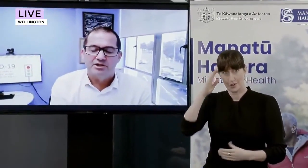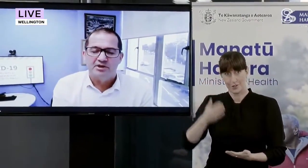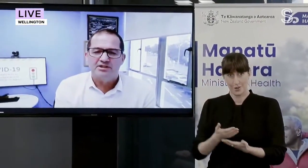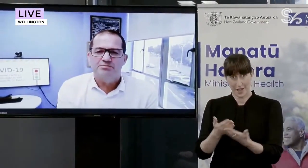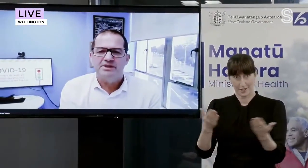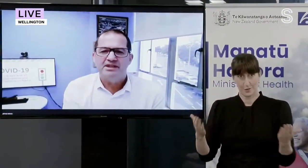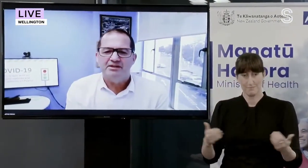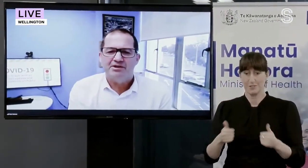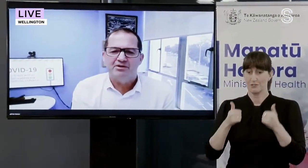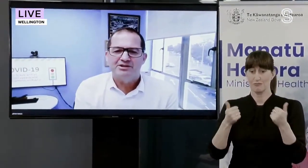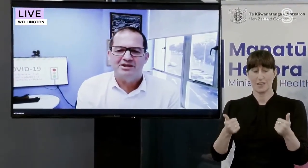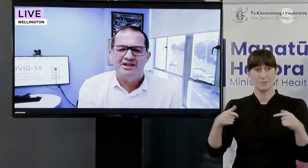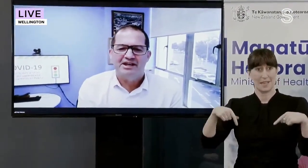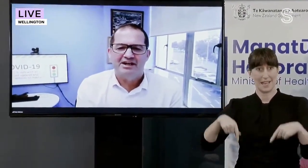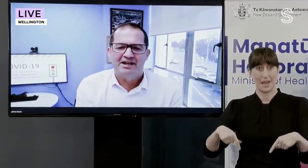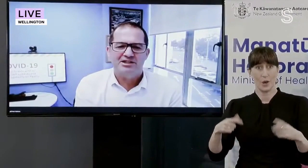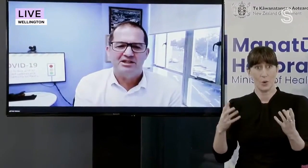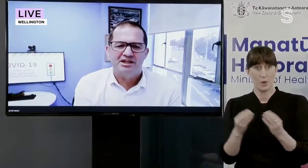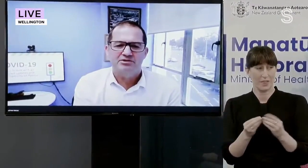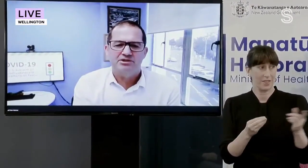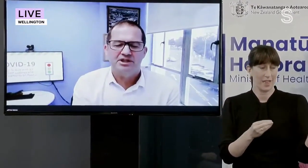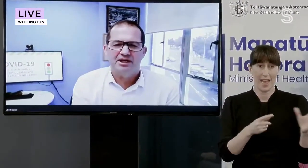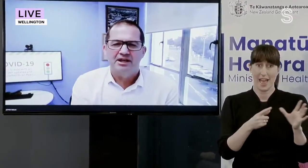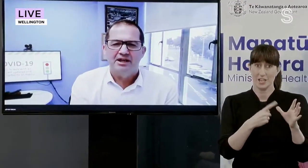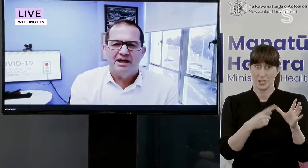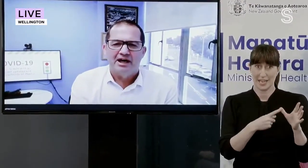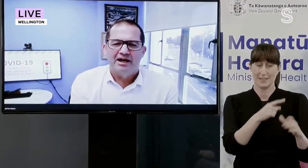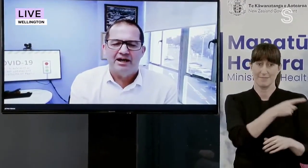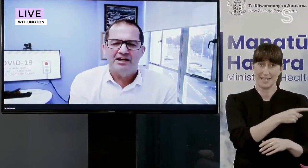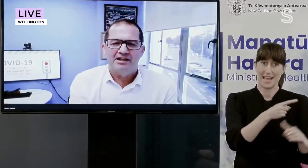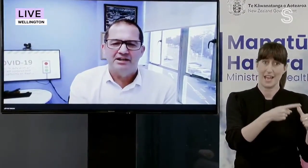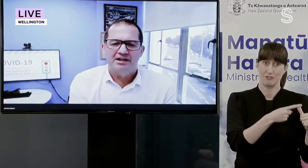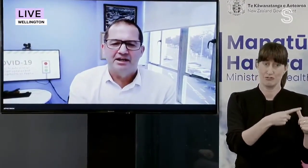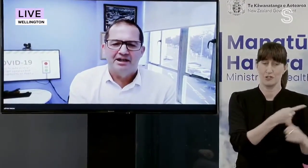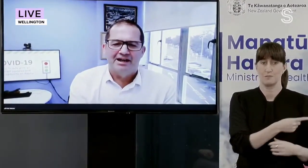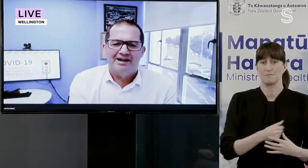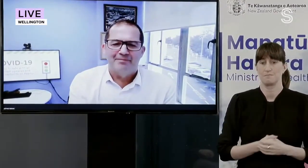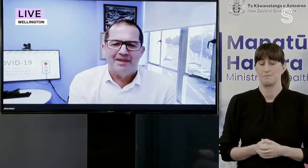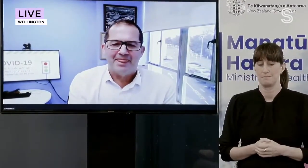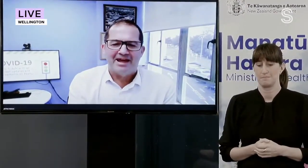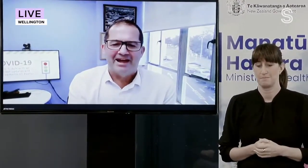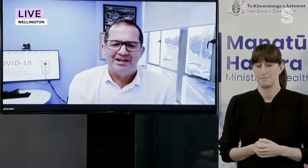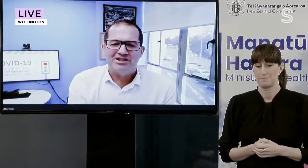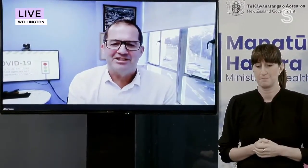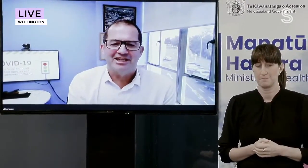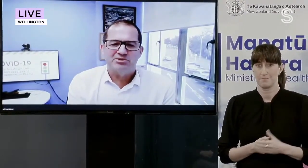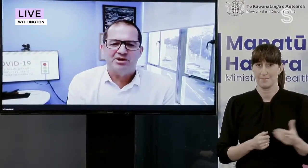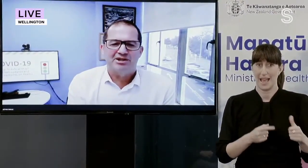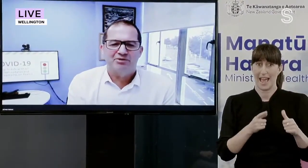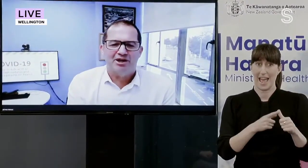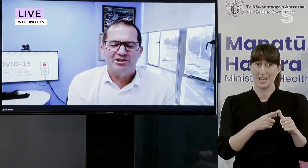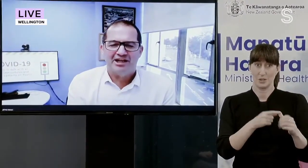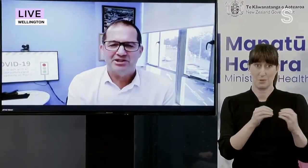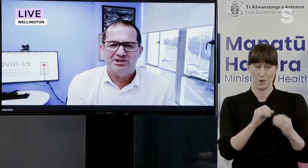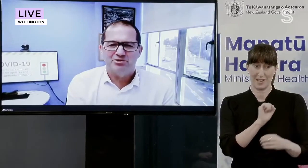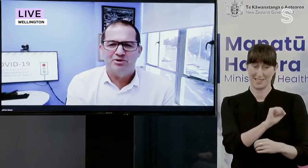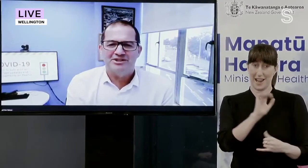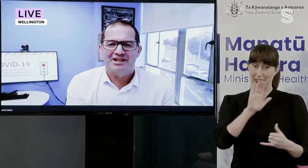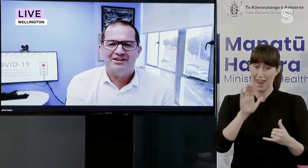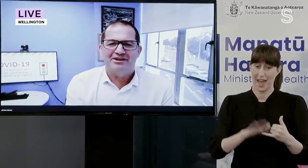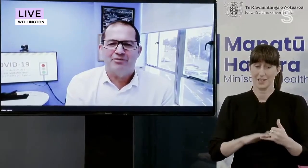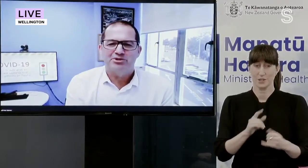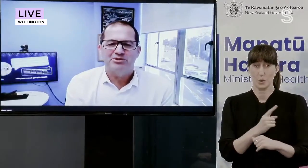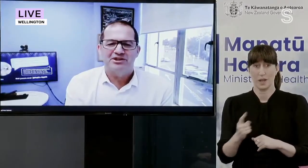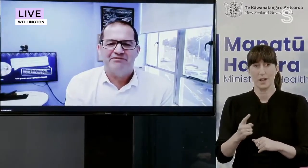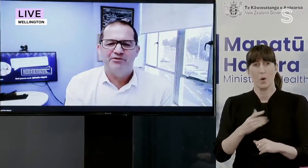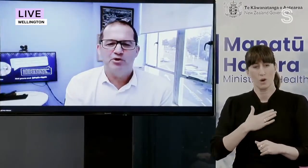It's great to be here alongside Ashley and Andrew today. Ashley's last week, I actually do want to take